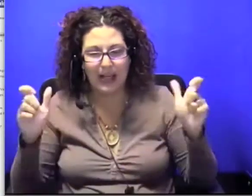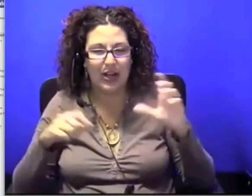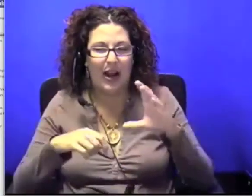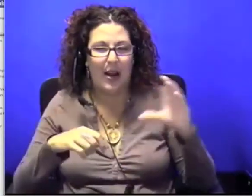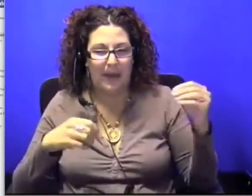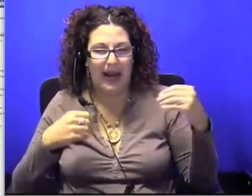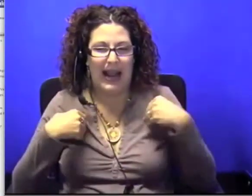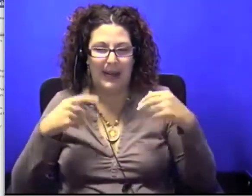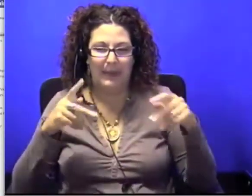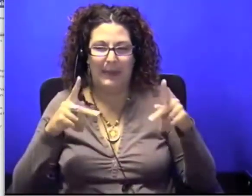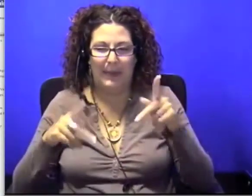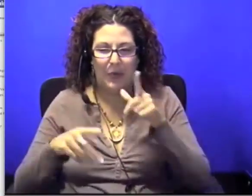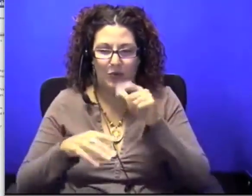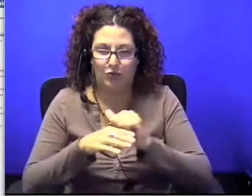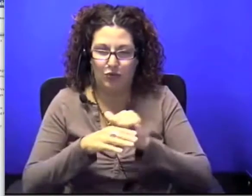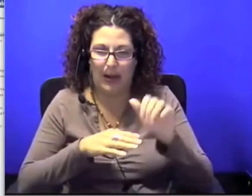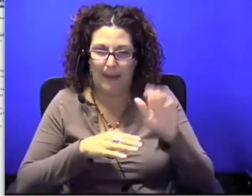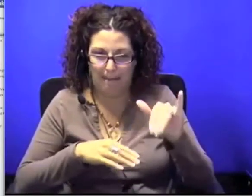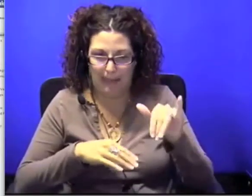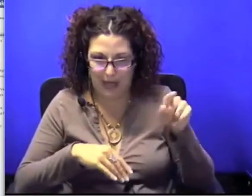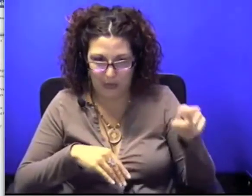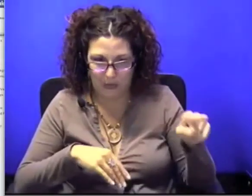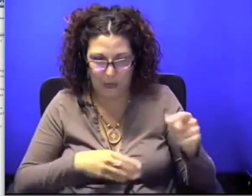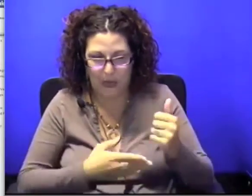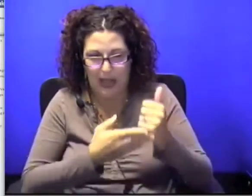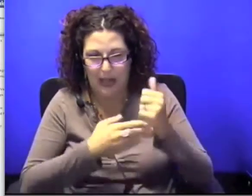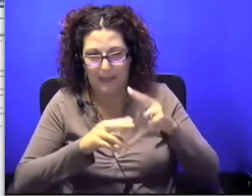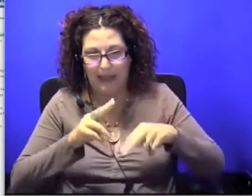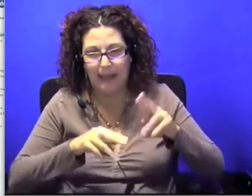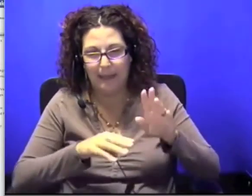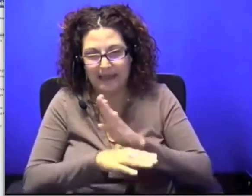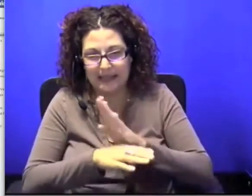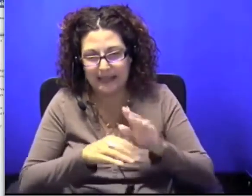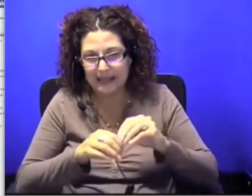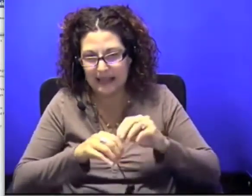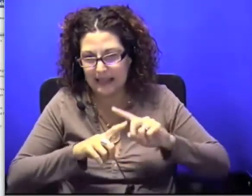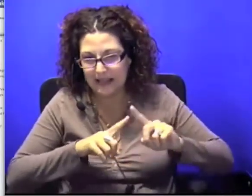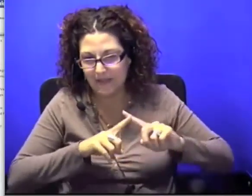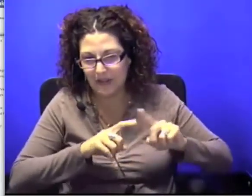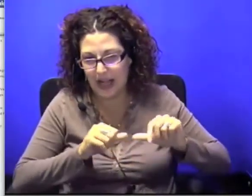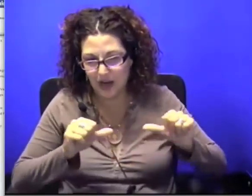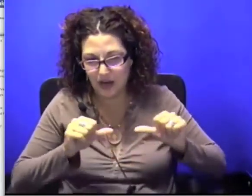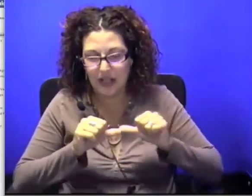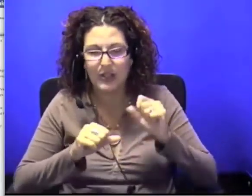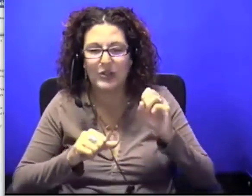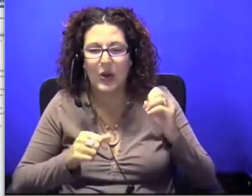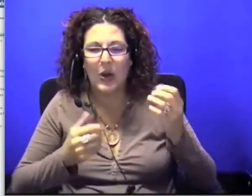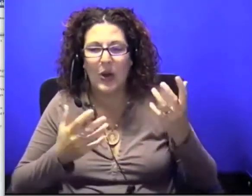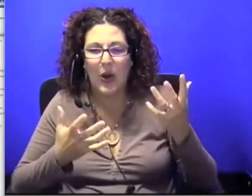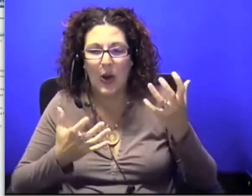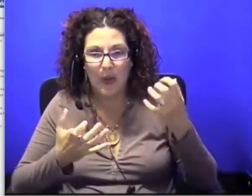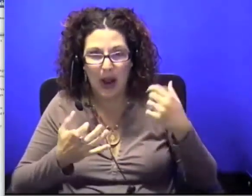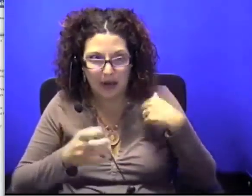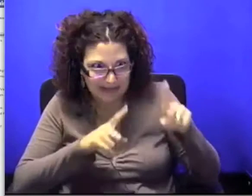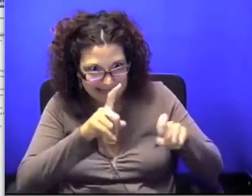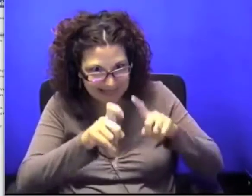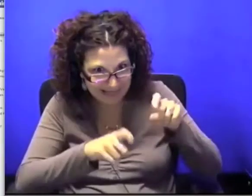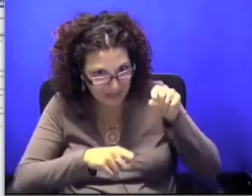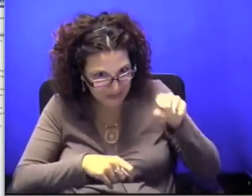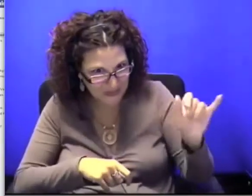company has had people who have been trained by you to help build their businesses in all the different areas. So I want to pick your